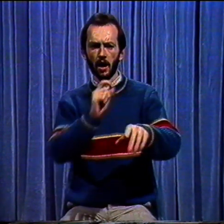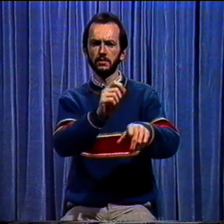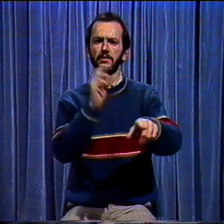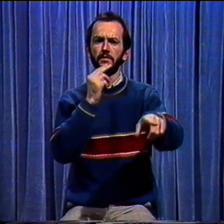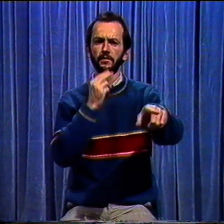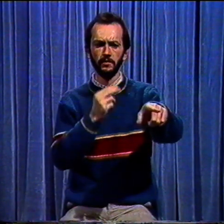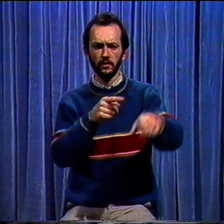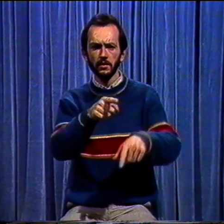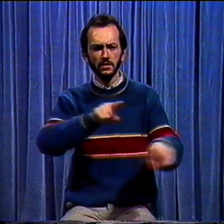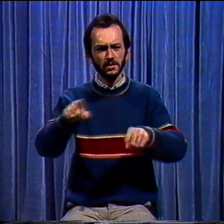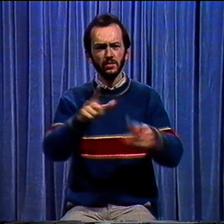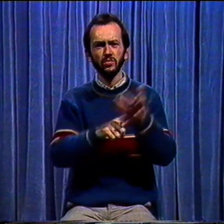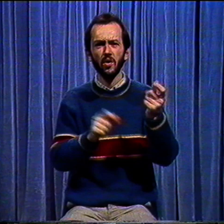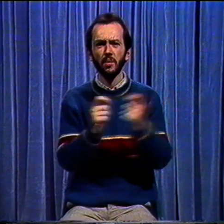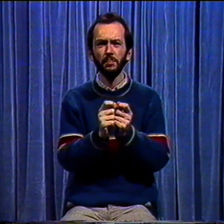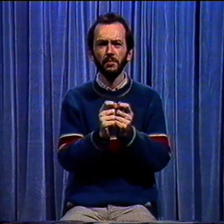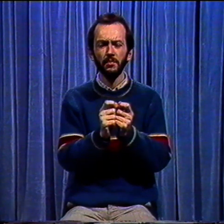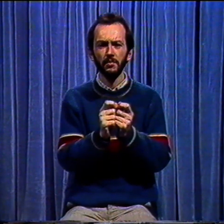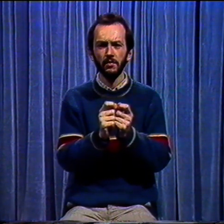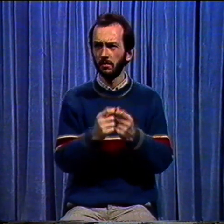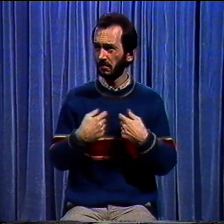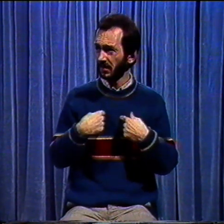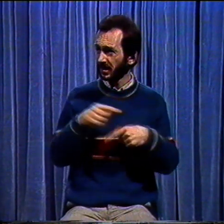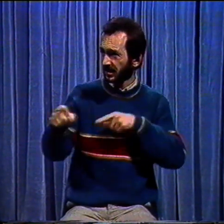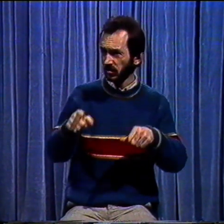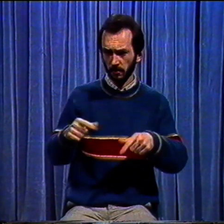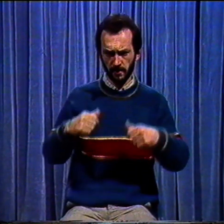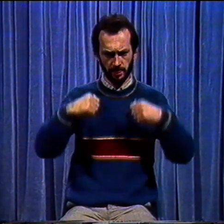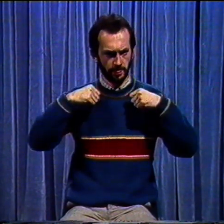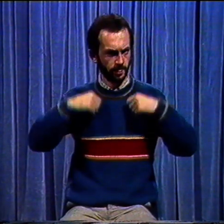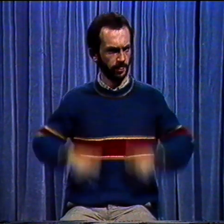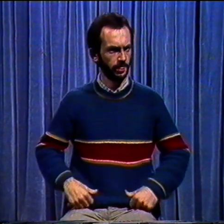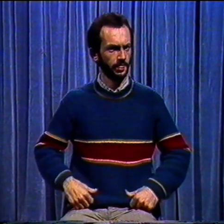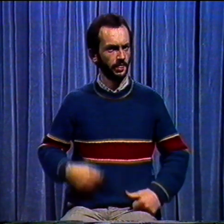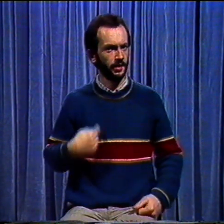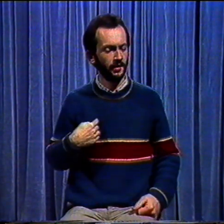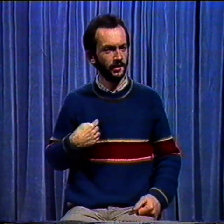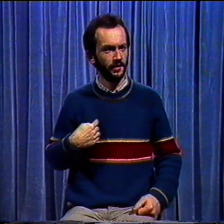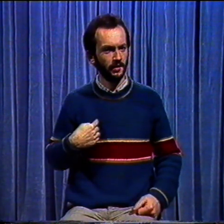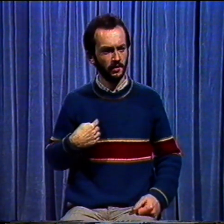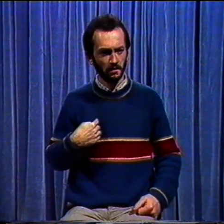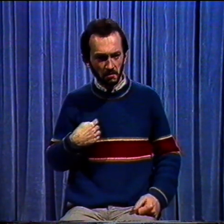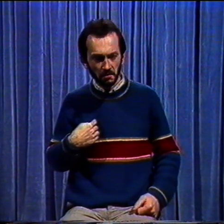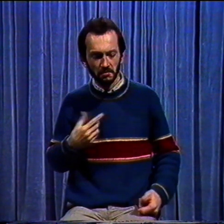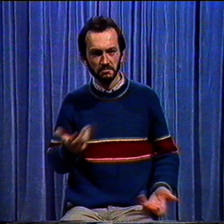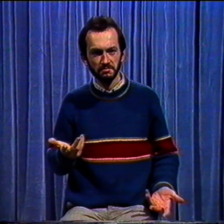Hey, I'm asking a deaf person. You've been looking for a job? Me looking for a job? No, I can't be bothered. Oh.